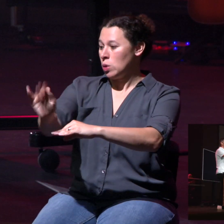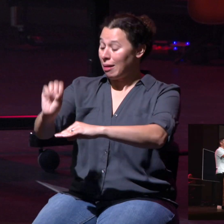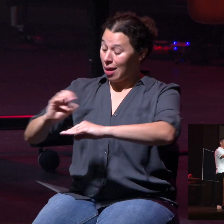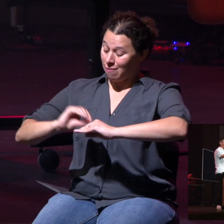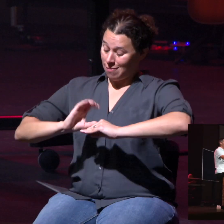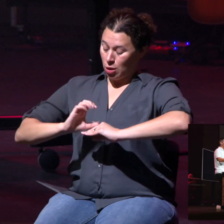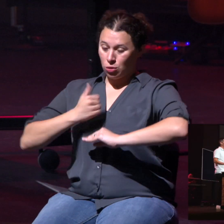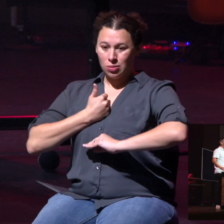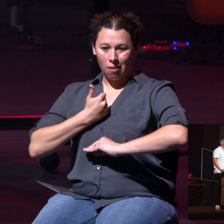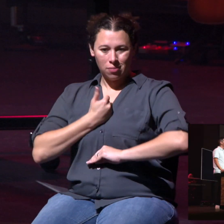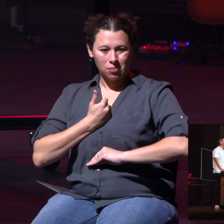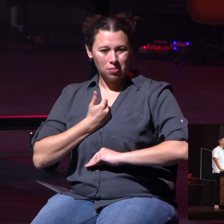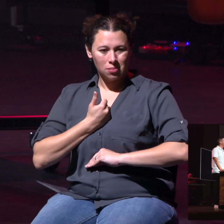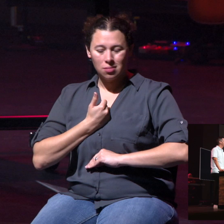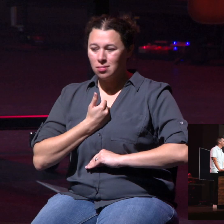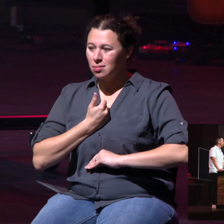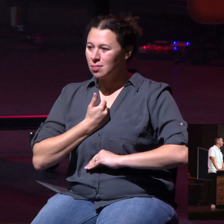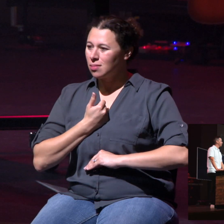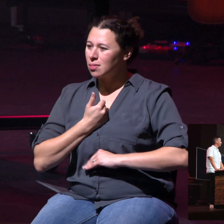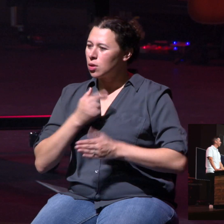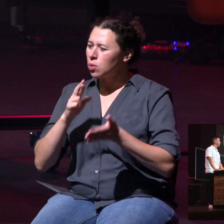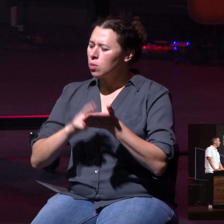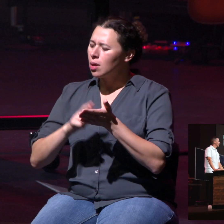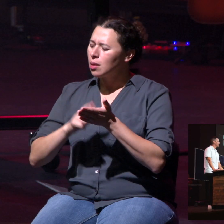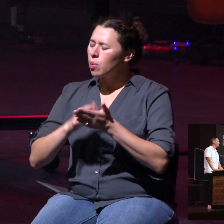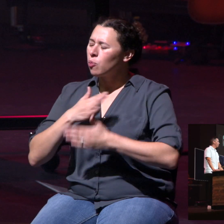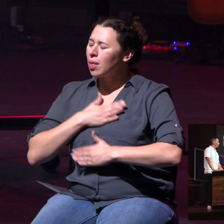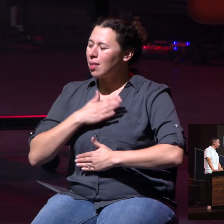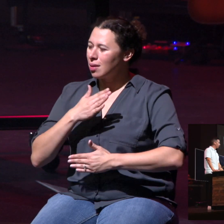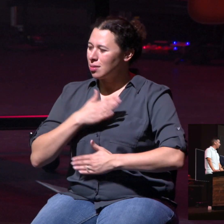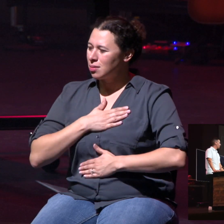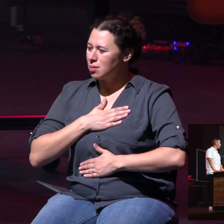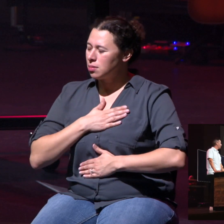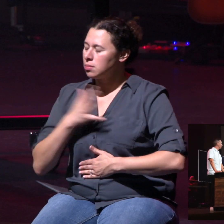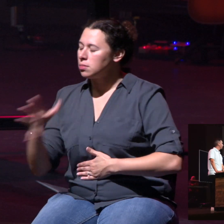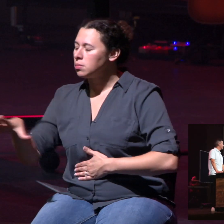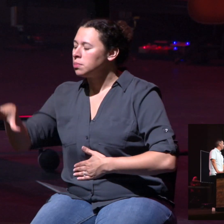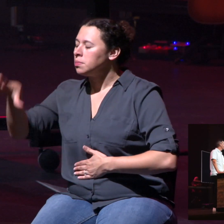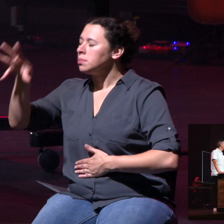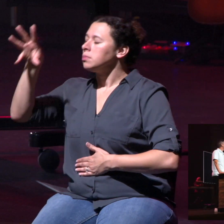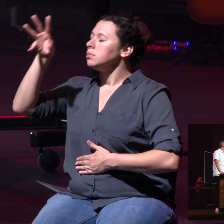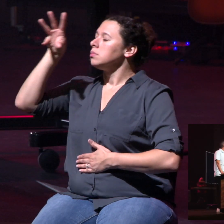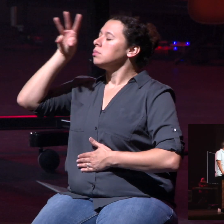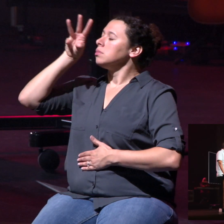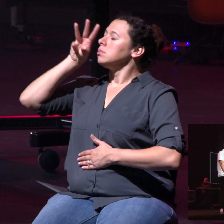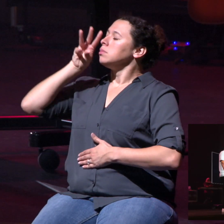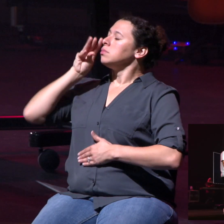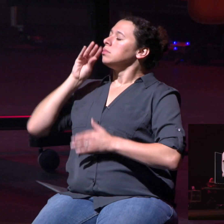so that you can breathe it out. Be filled with the Spirit